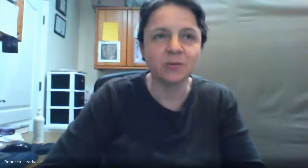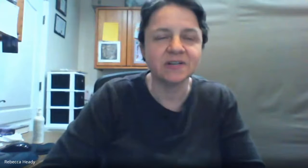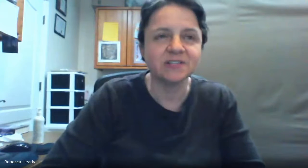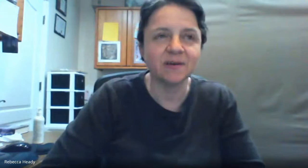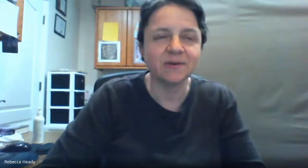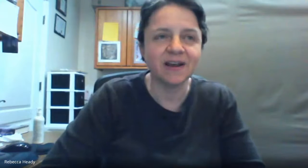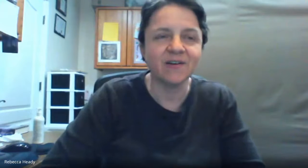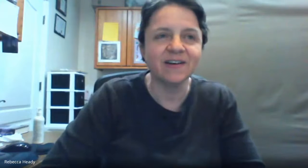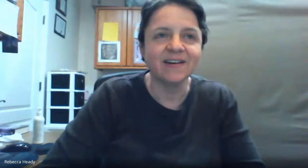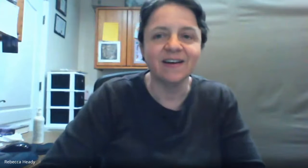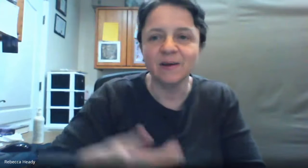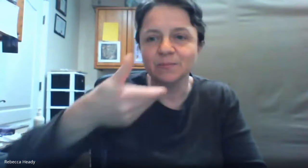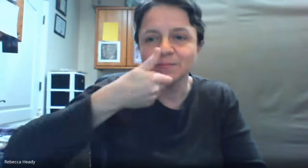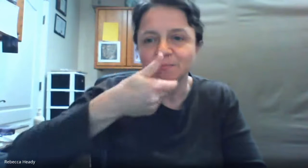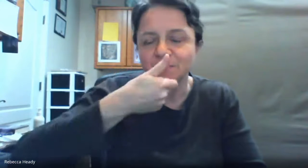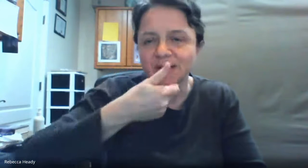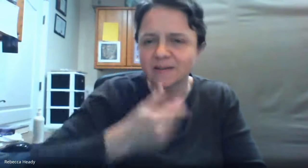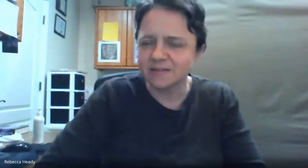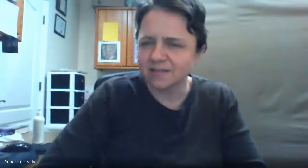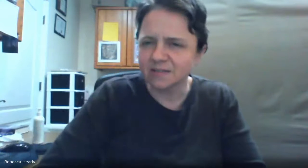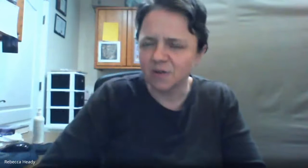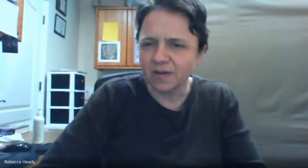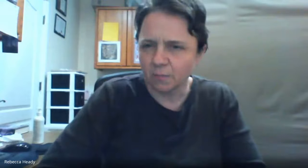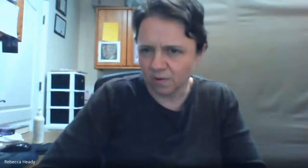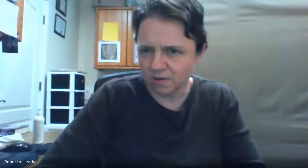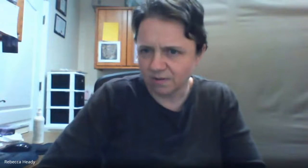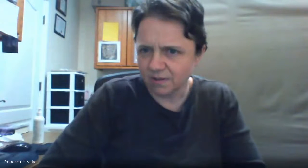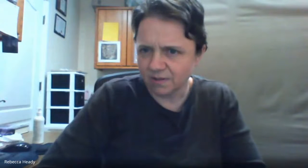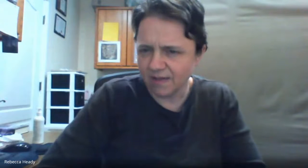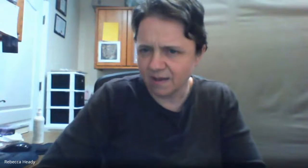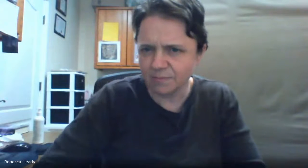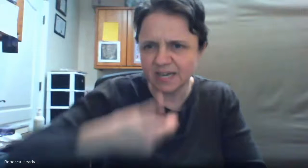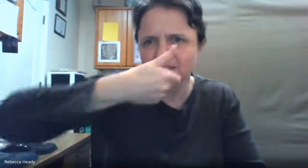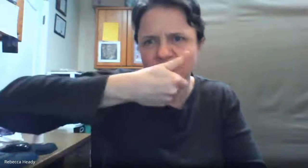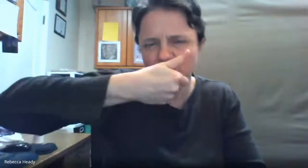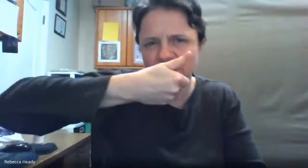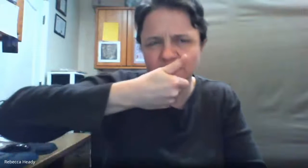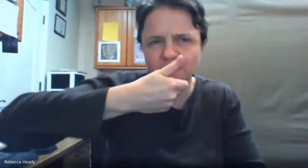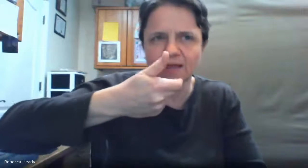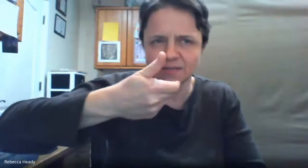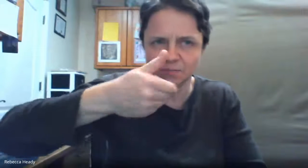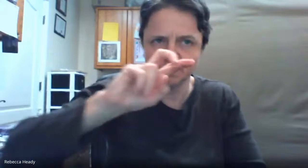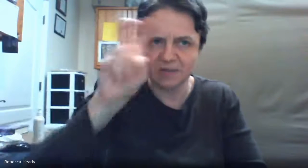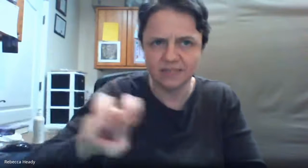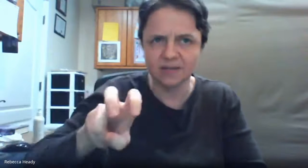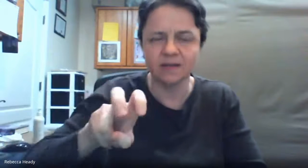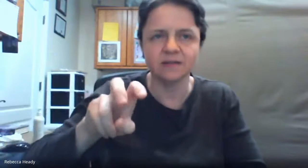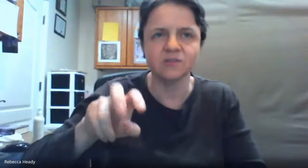don't want to teach you that one right now. But Celsa, do you know any more than that besides this one and pizza and just